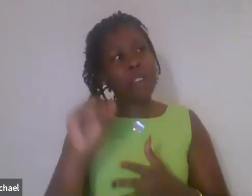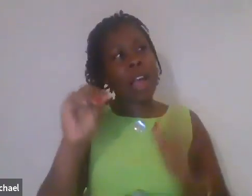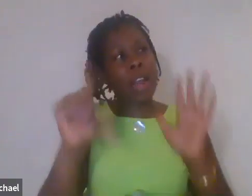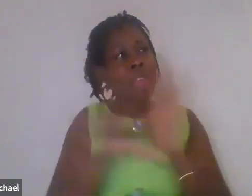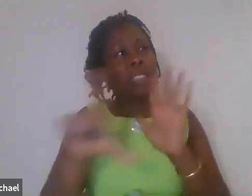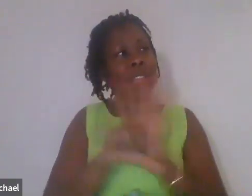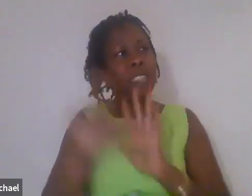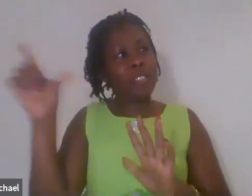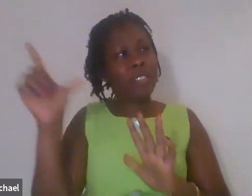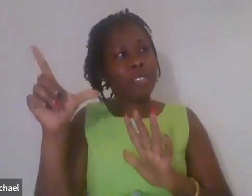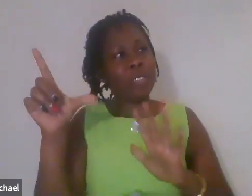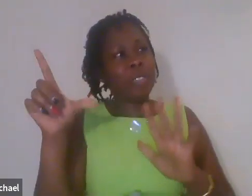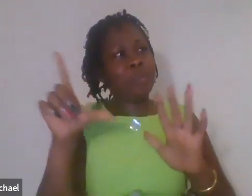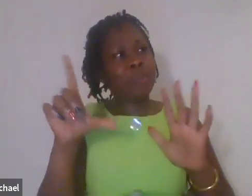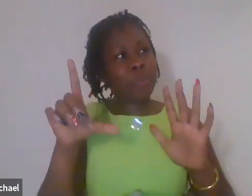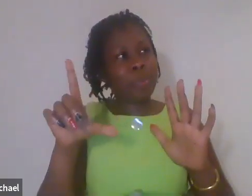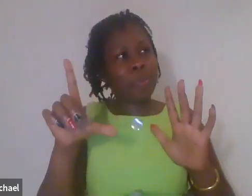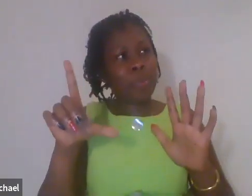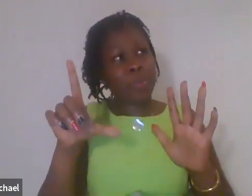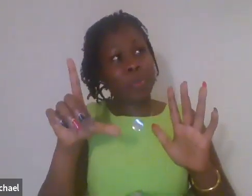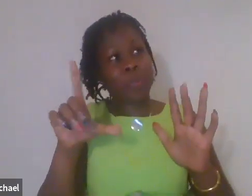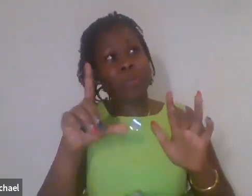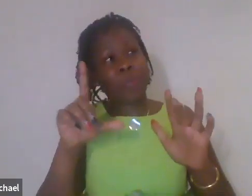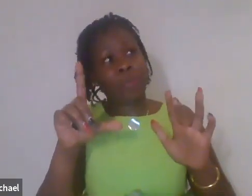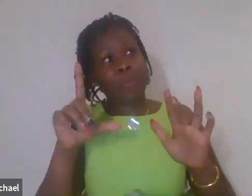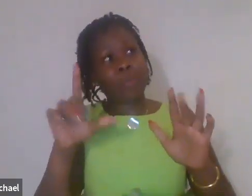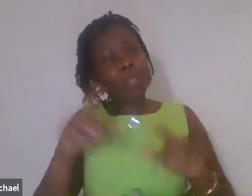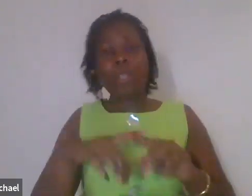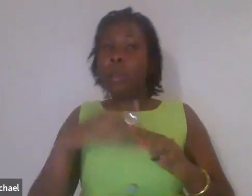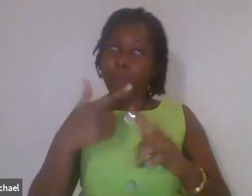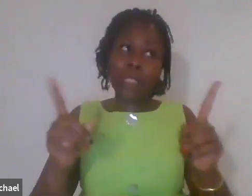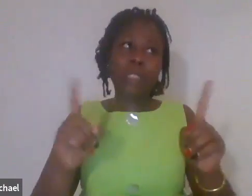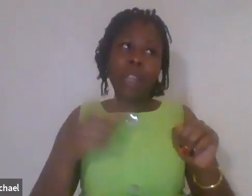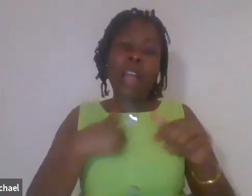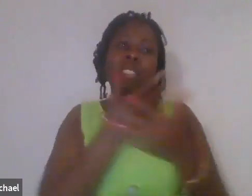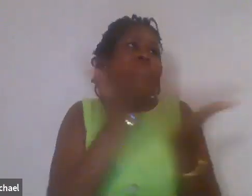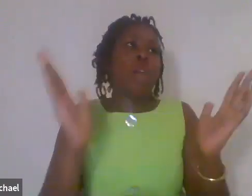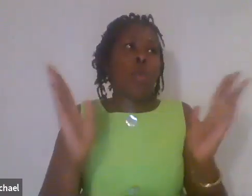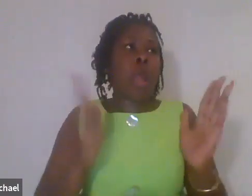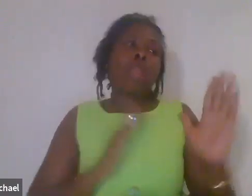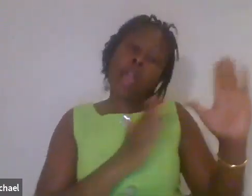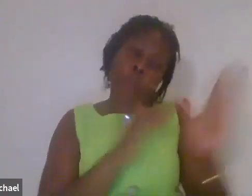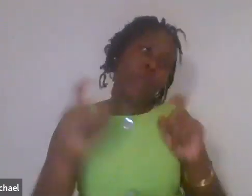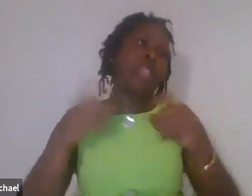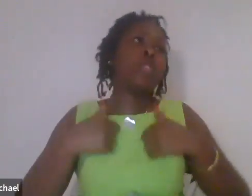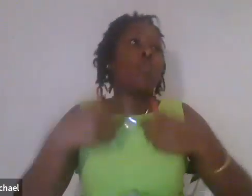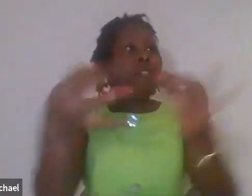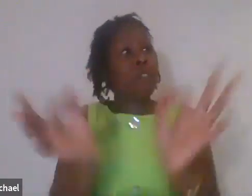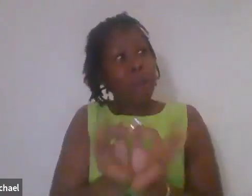Africa legislative. in East Africa legislative body. But I said everyone. But as everyone has,